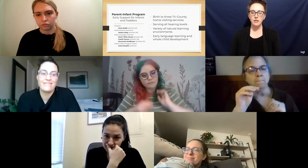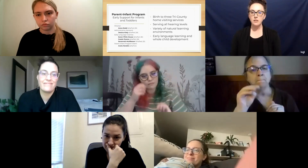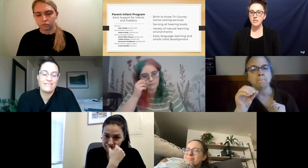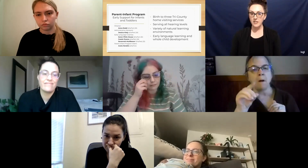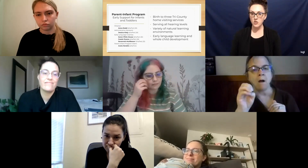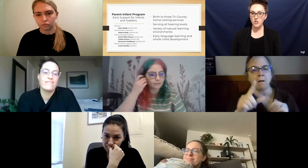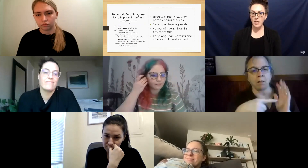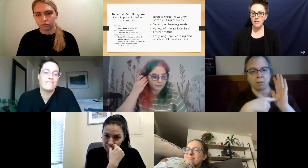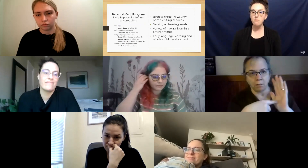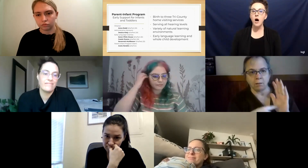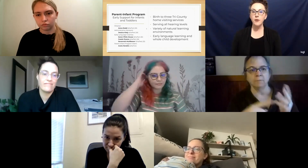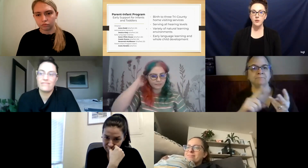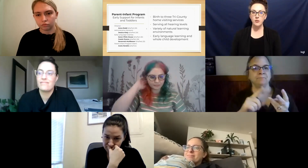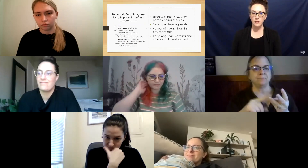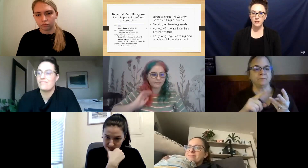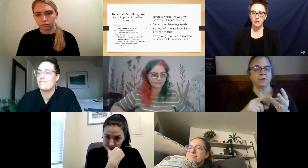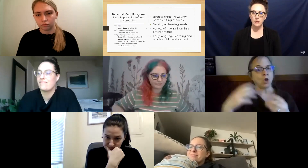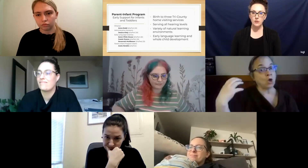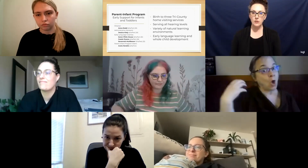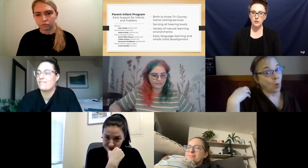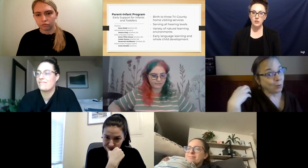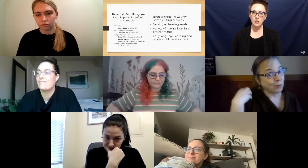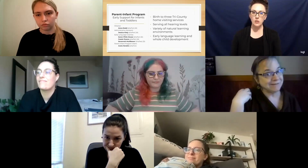we teach and model,